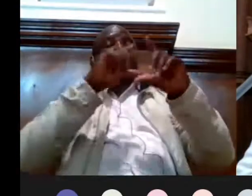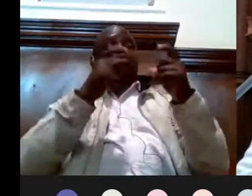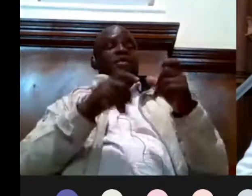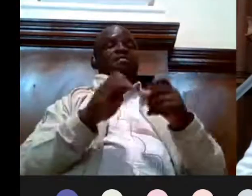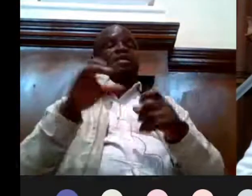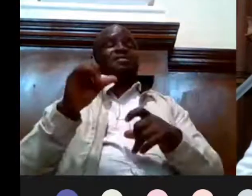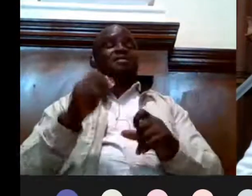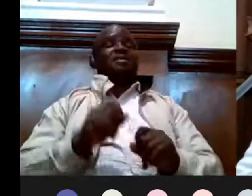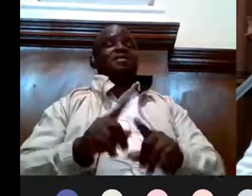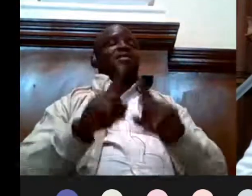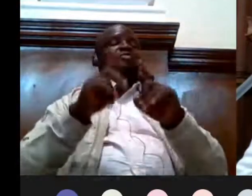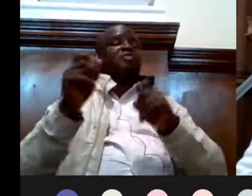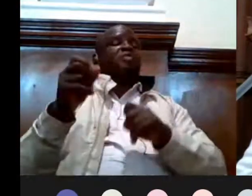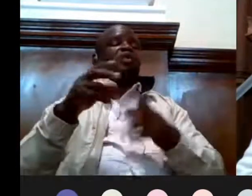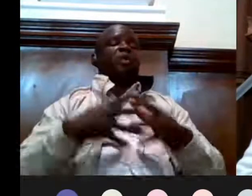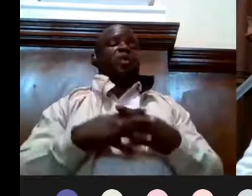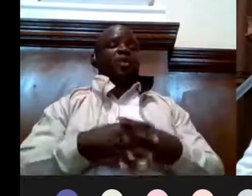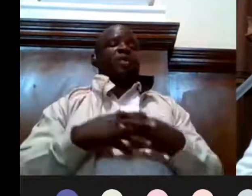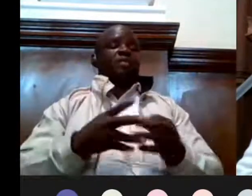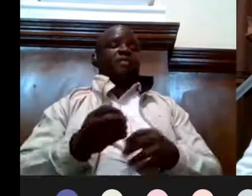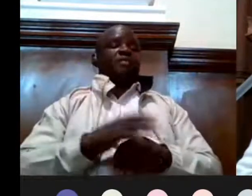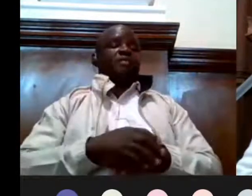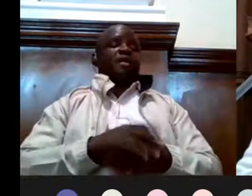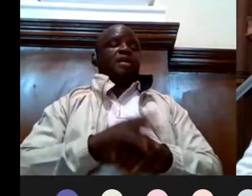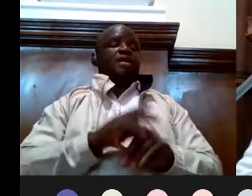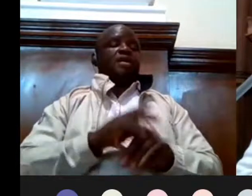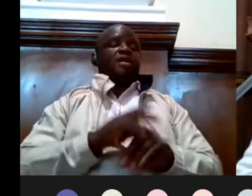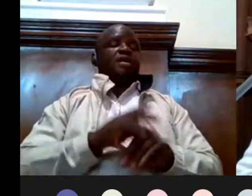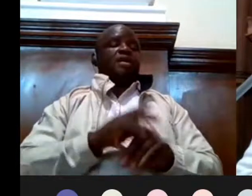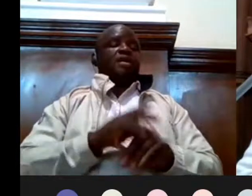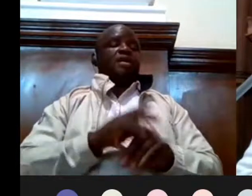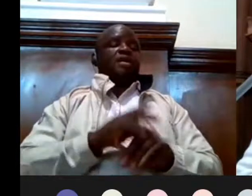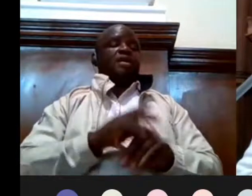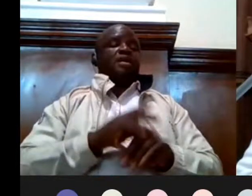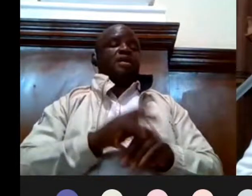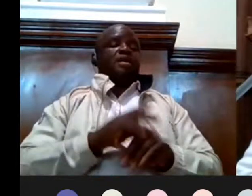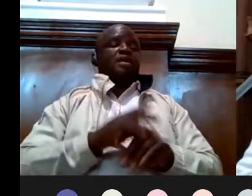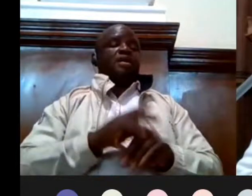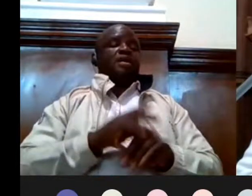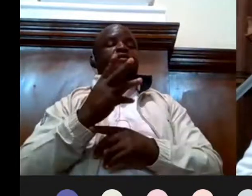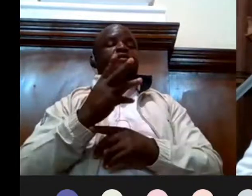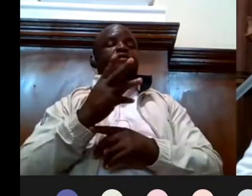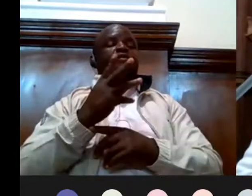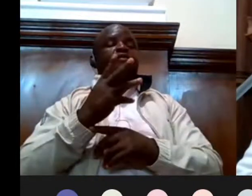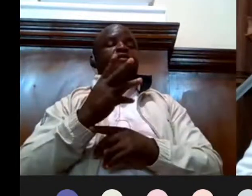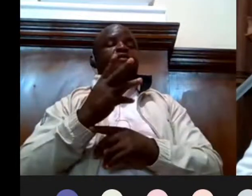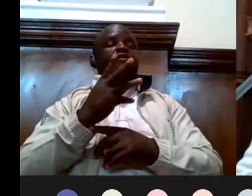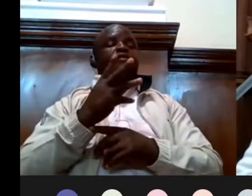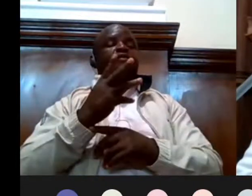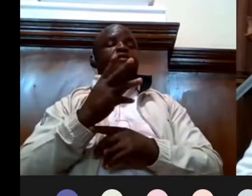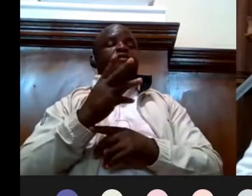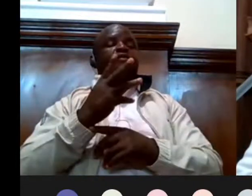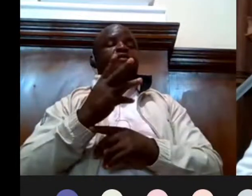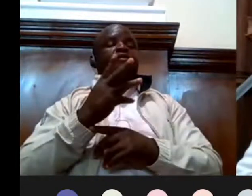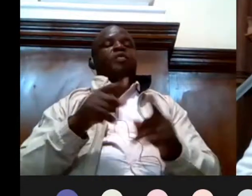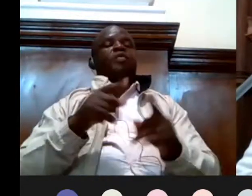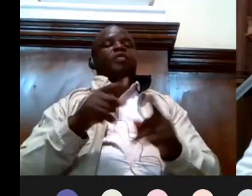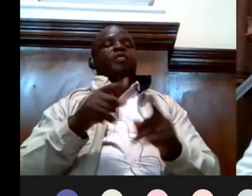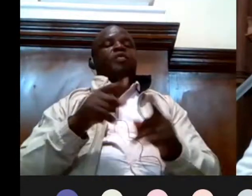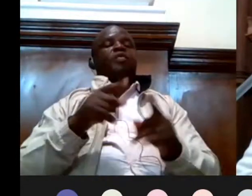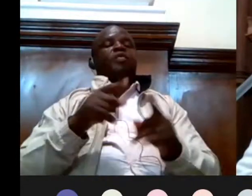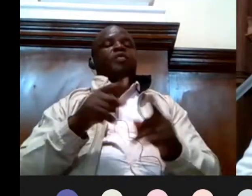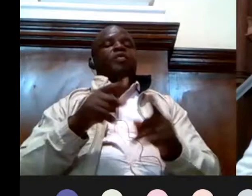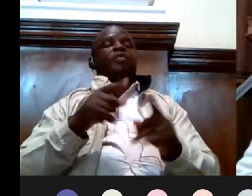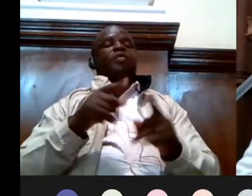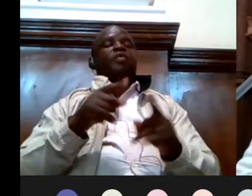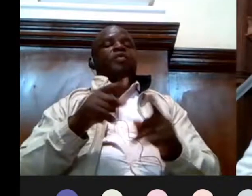itself dysfunctional. The Department of Culture, which incurred 46 million in irregular expenditure, is in